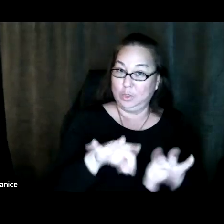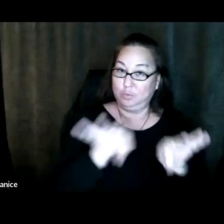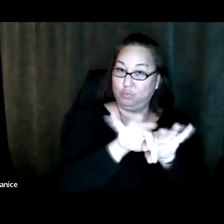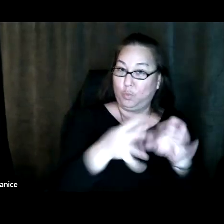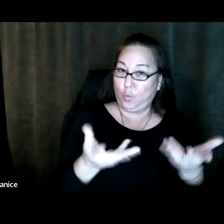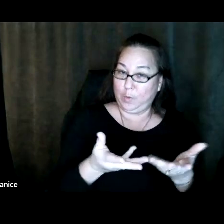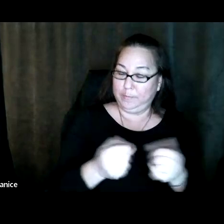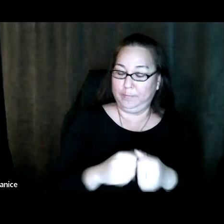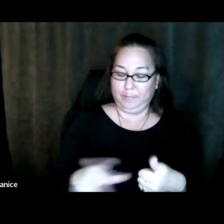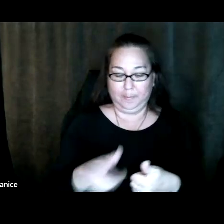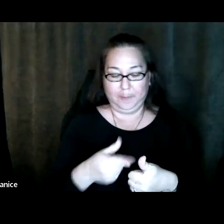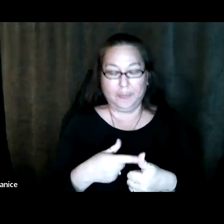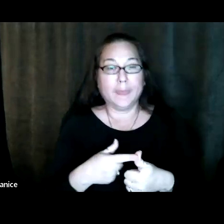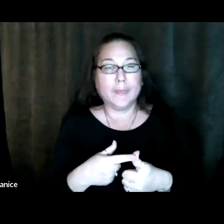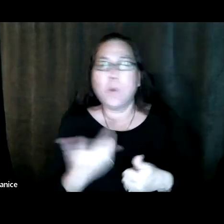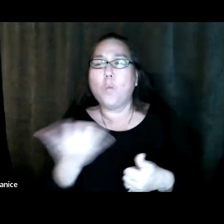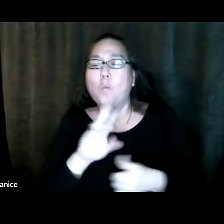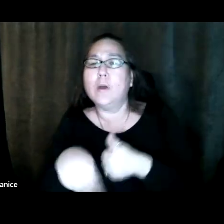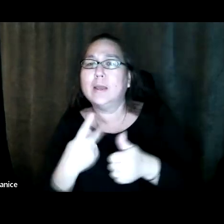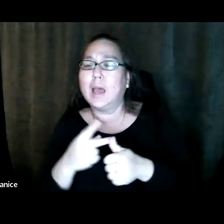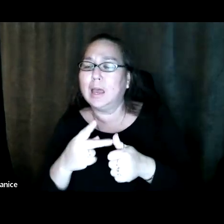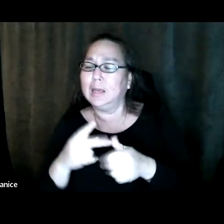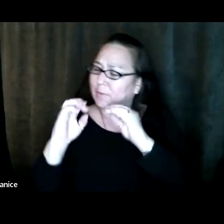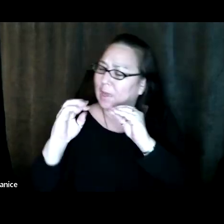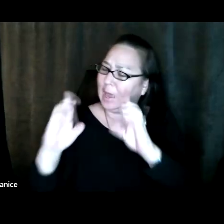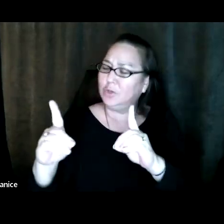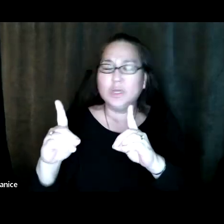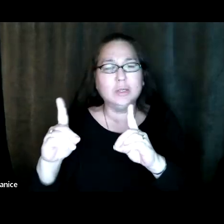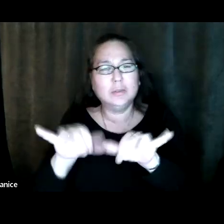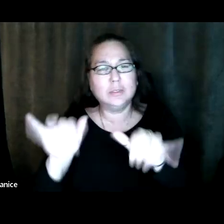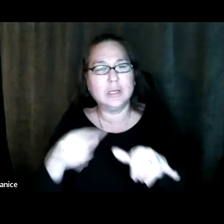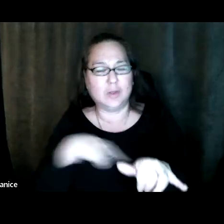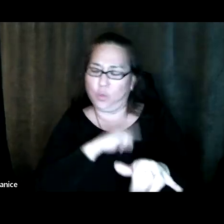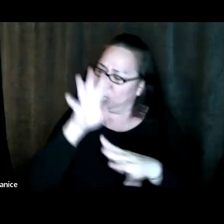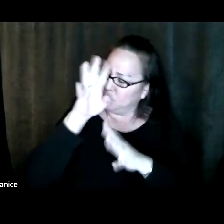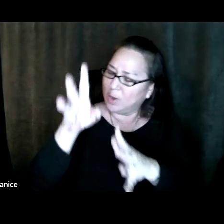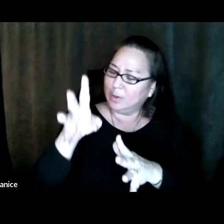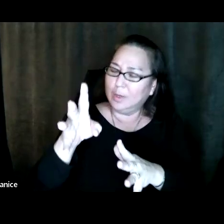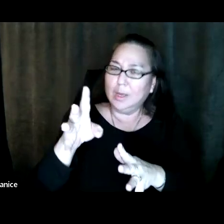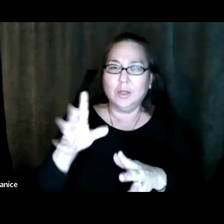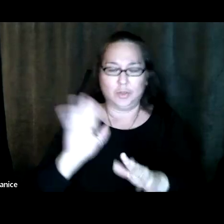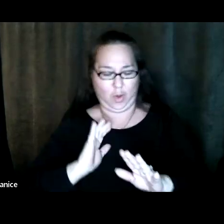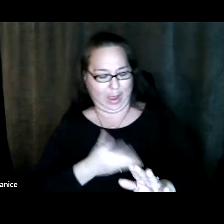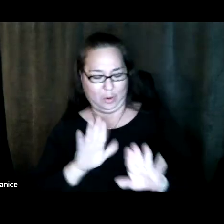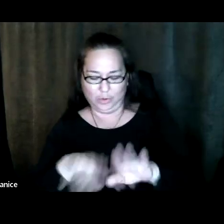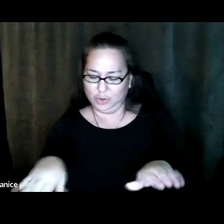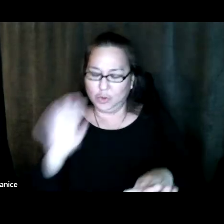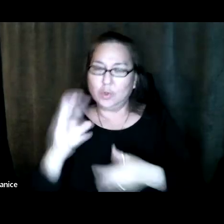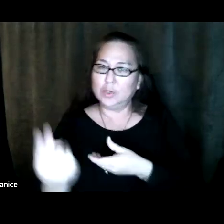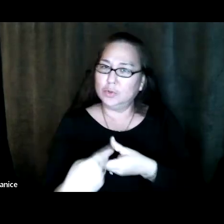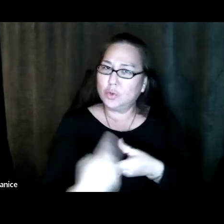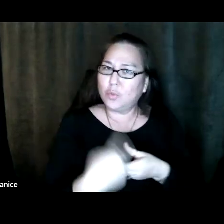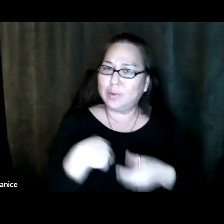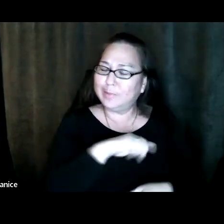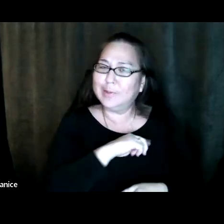1, what kind of educational system must we create so that our children will join us and soon lead our